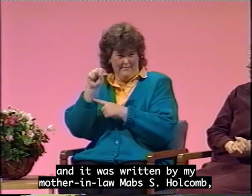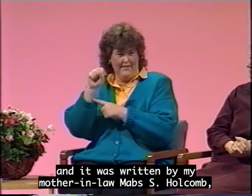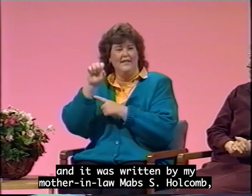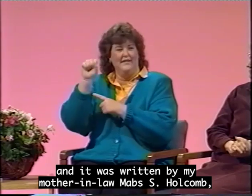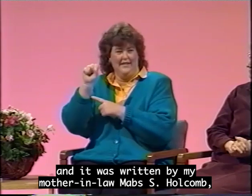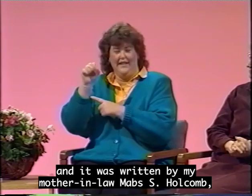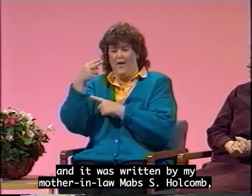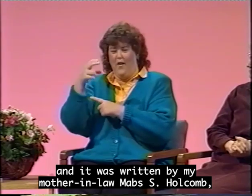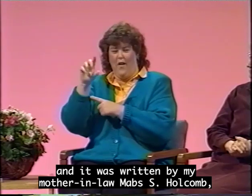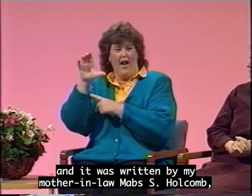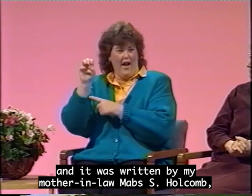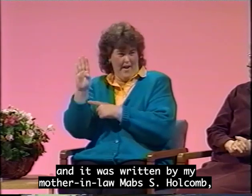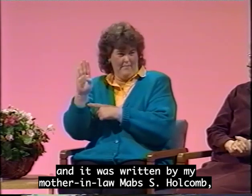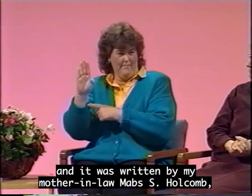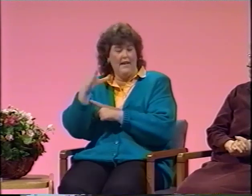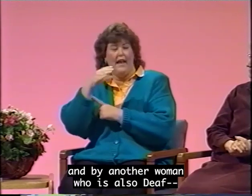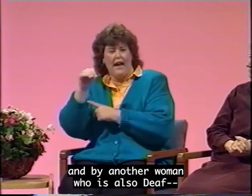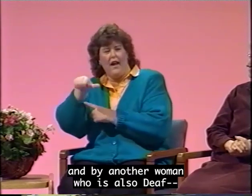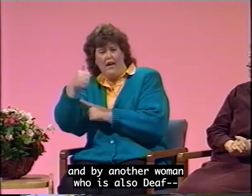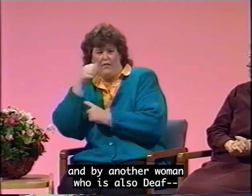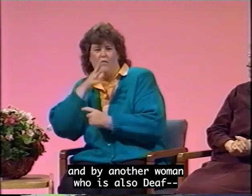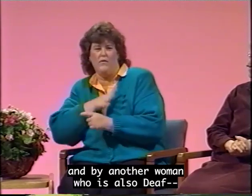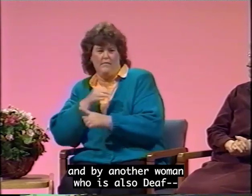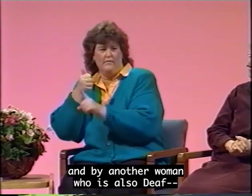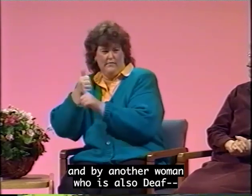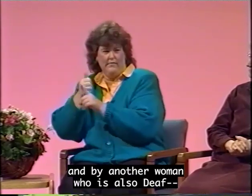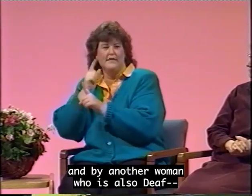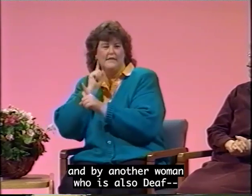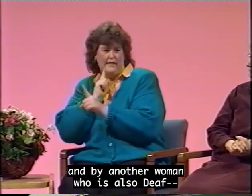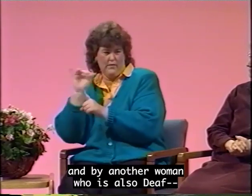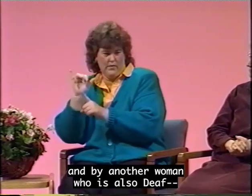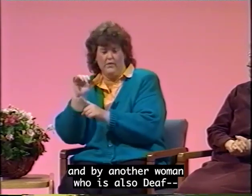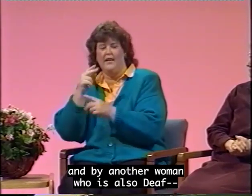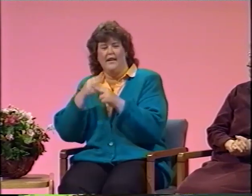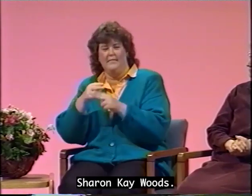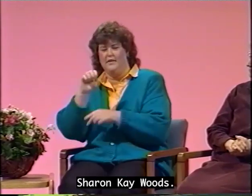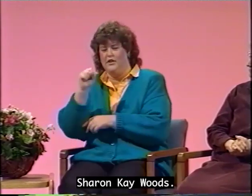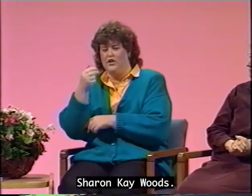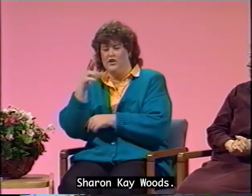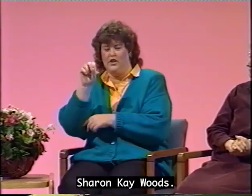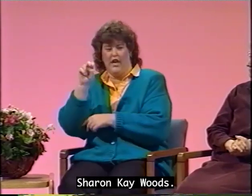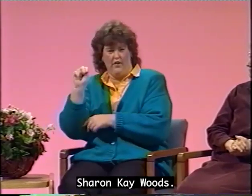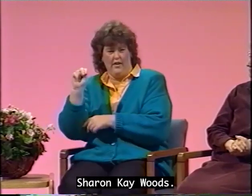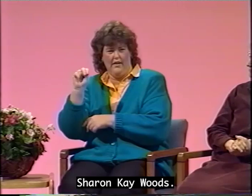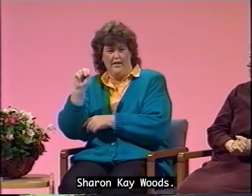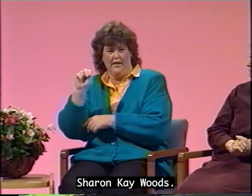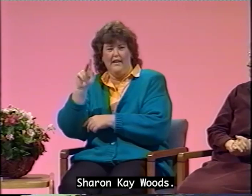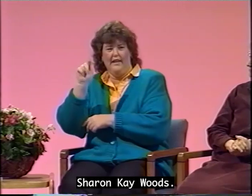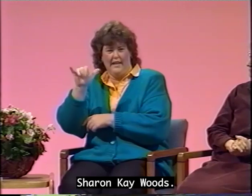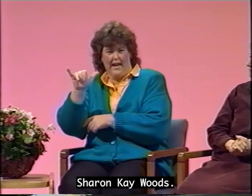Mabs S. Holcomb, and by another woman who is also deaf, Sharon K.